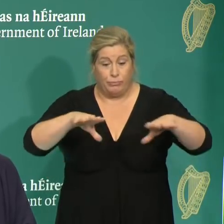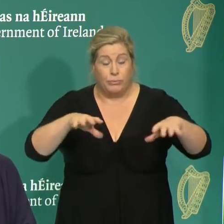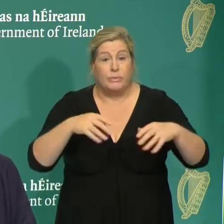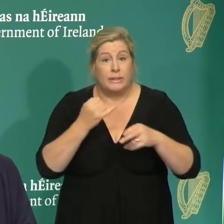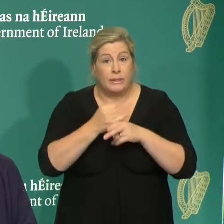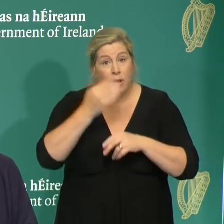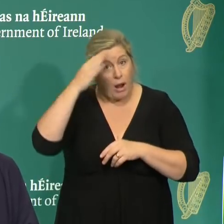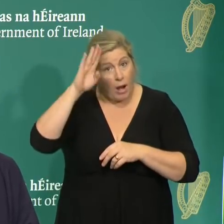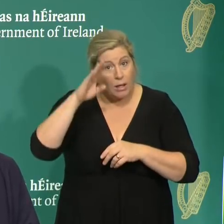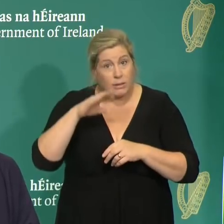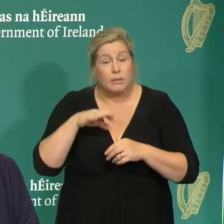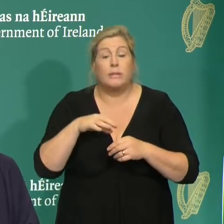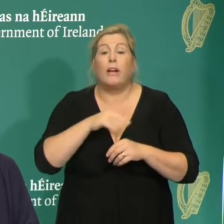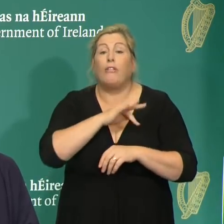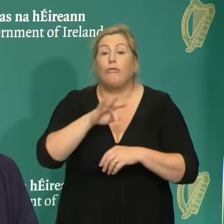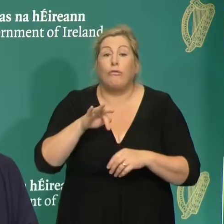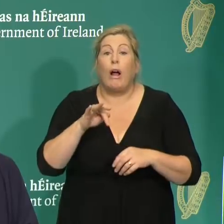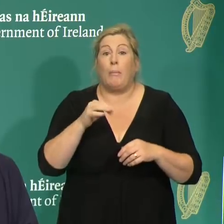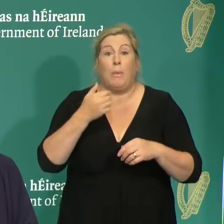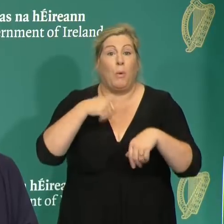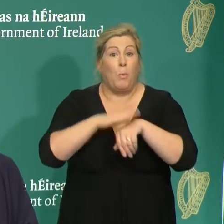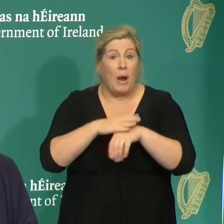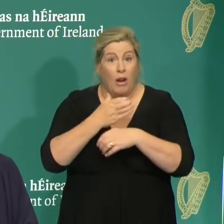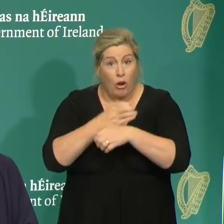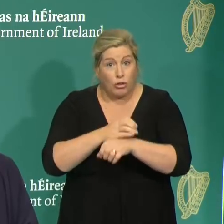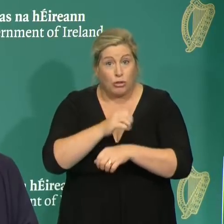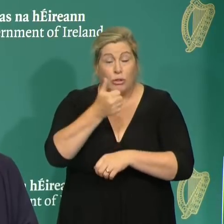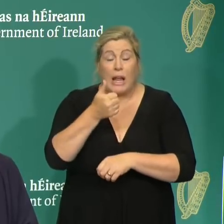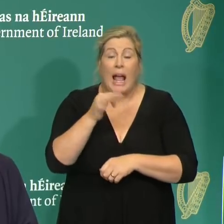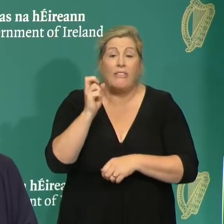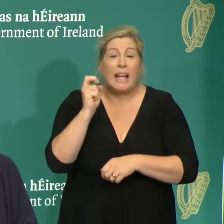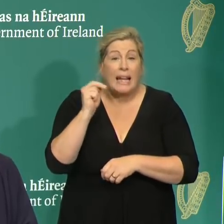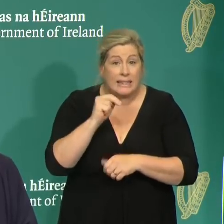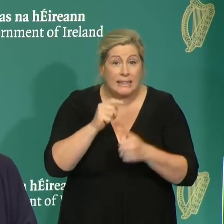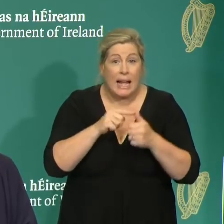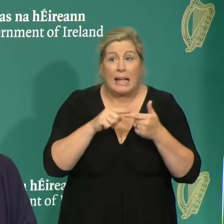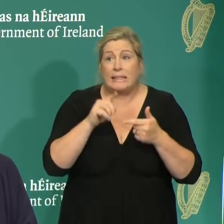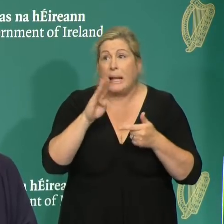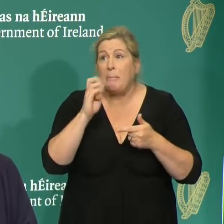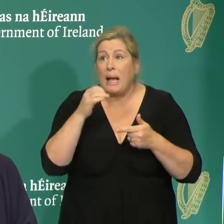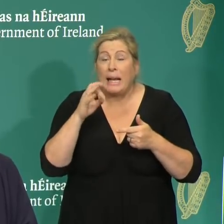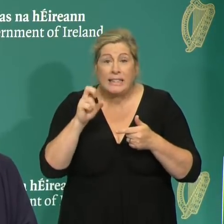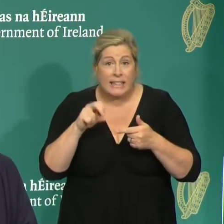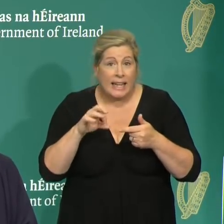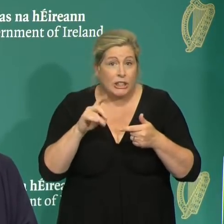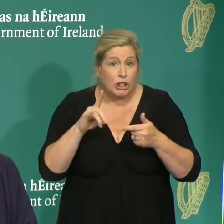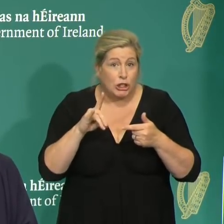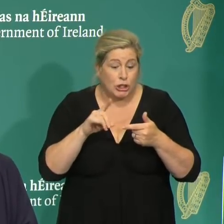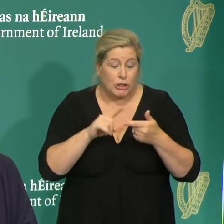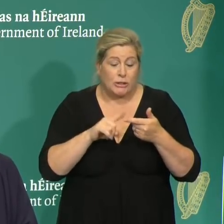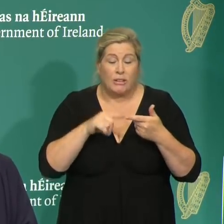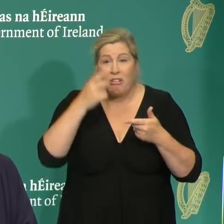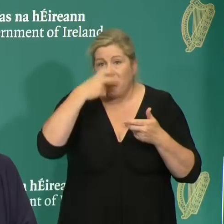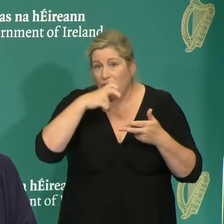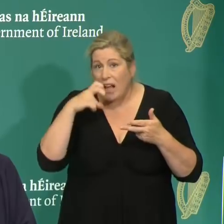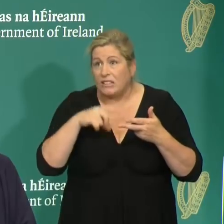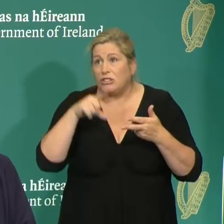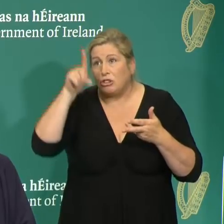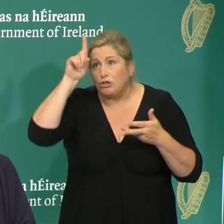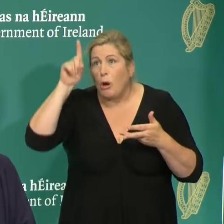travel from Afghanistan, Bangladesh, France,